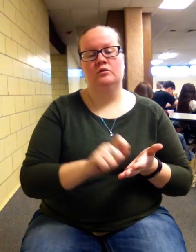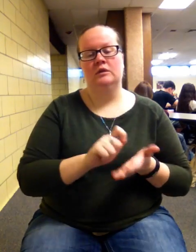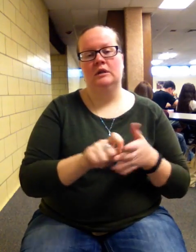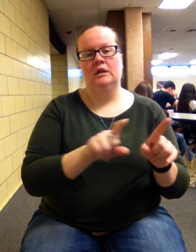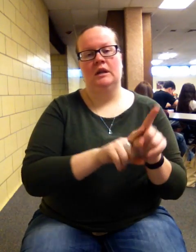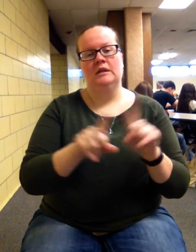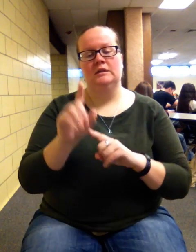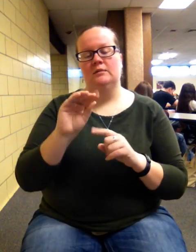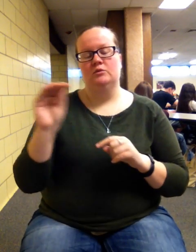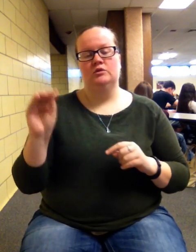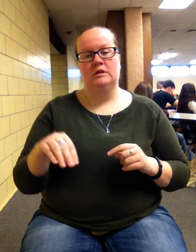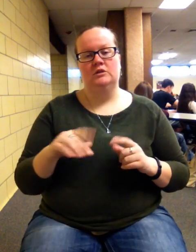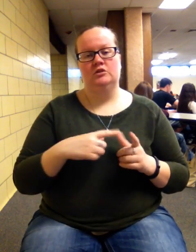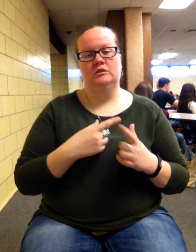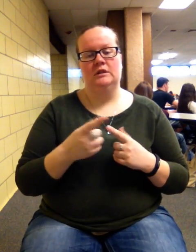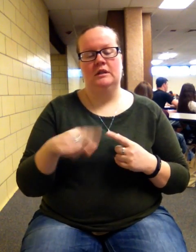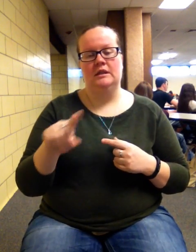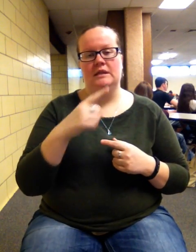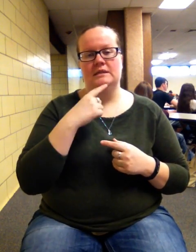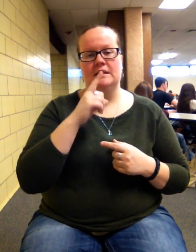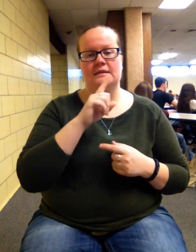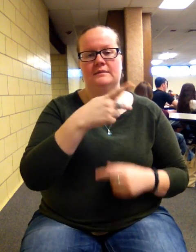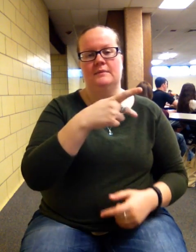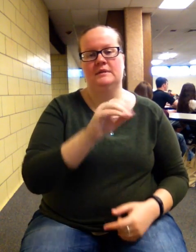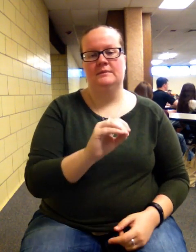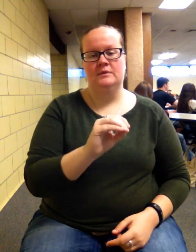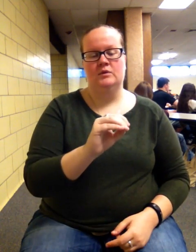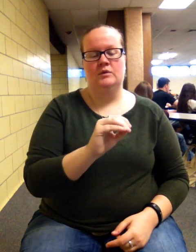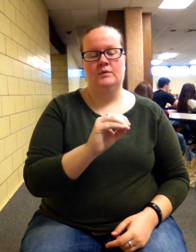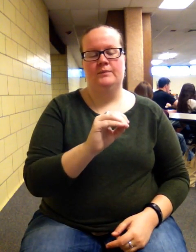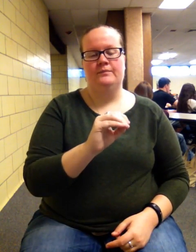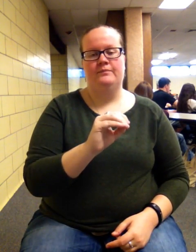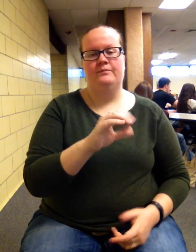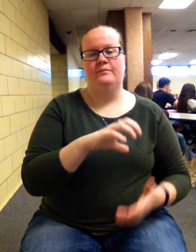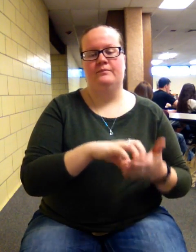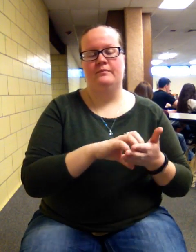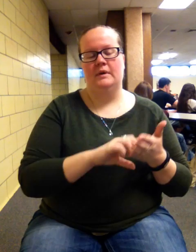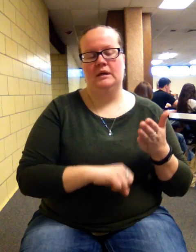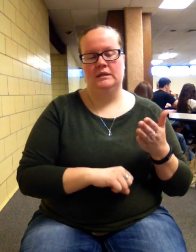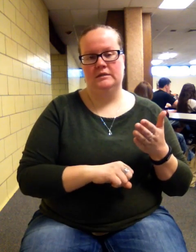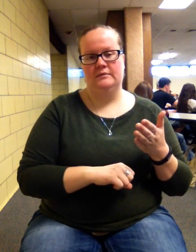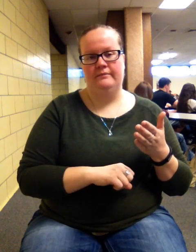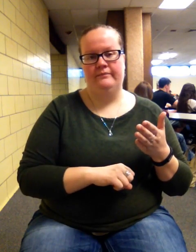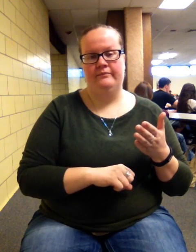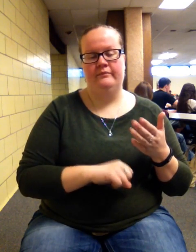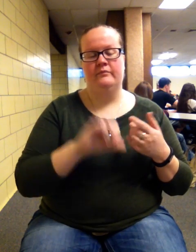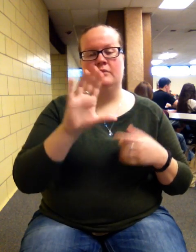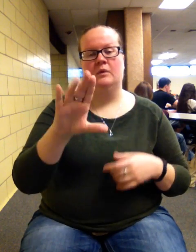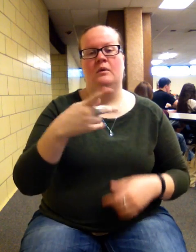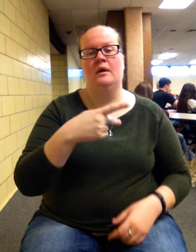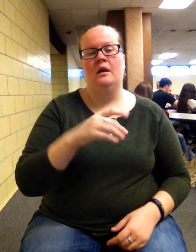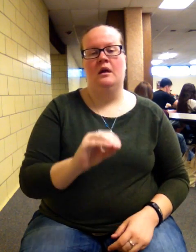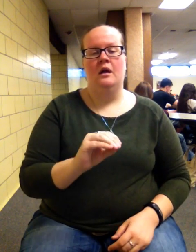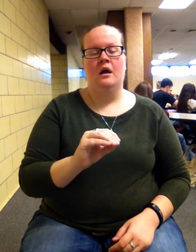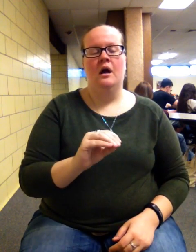percentage, they say it's P sub 0, the dollar amount, minus your P sub 0, the dollar